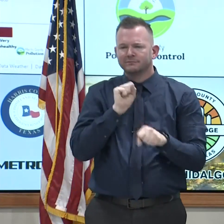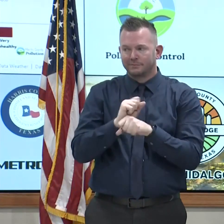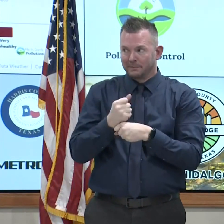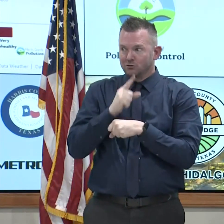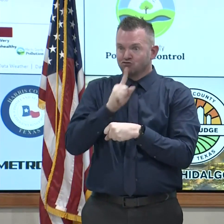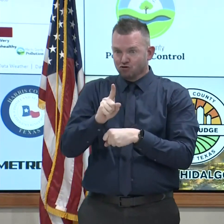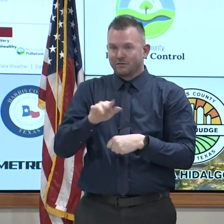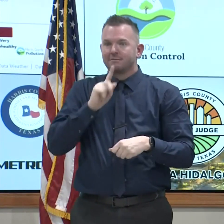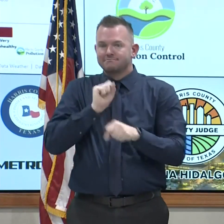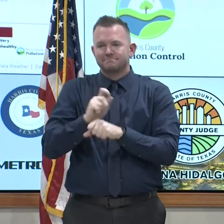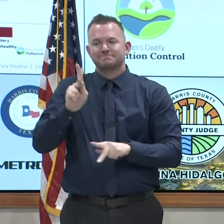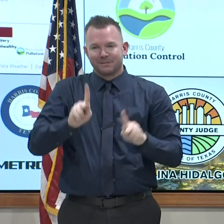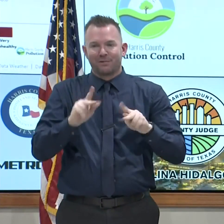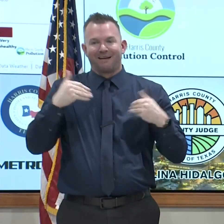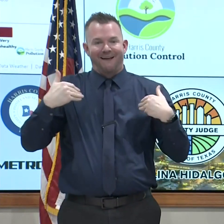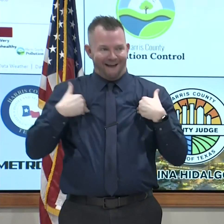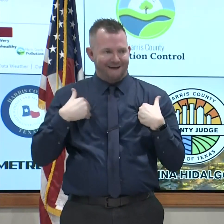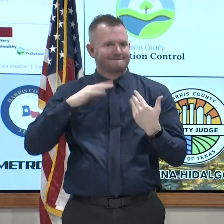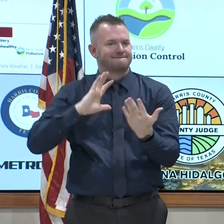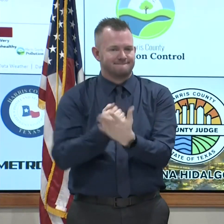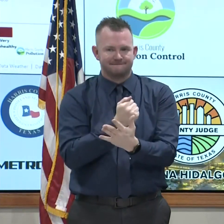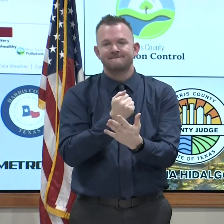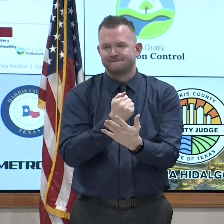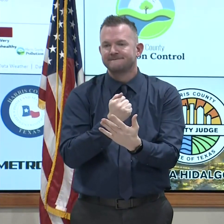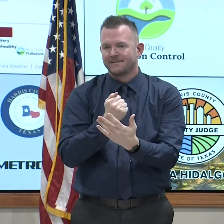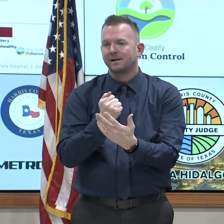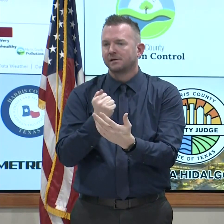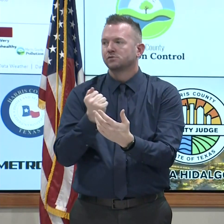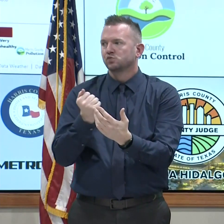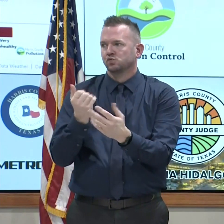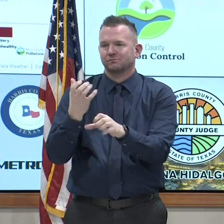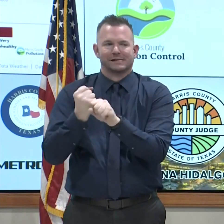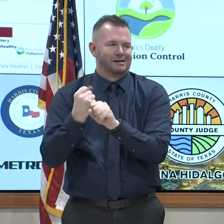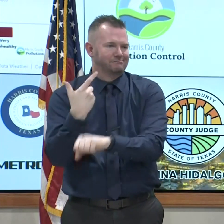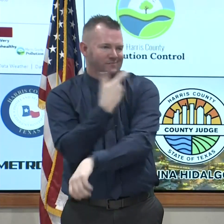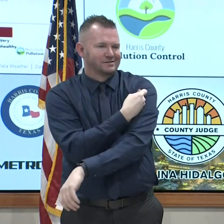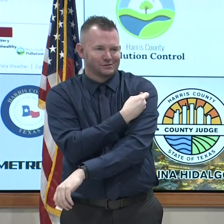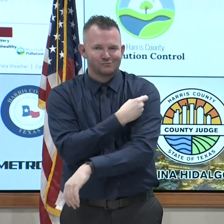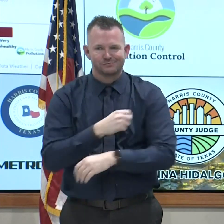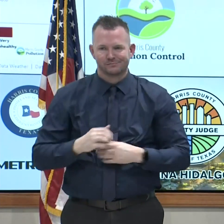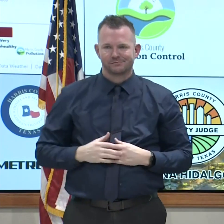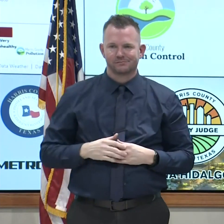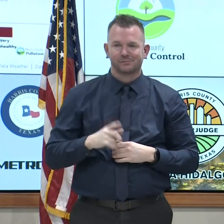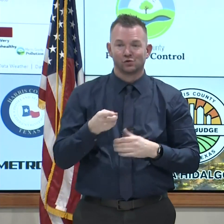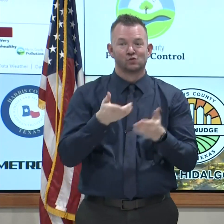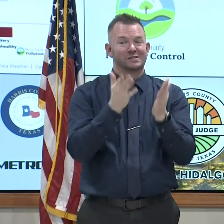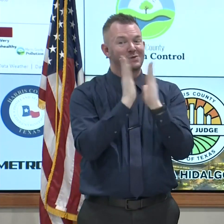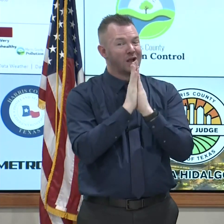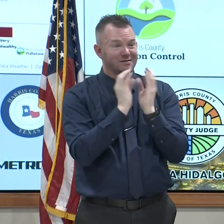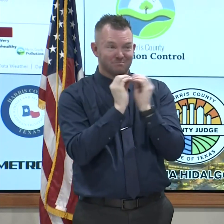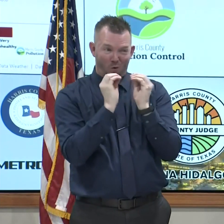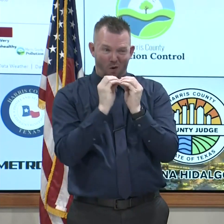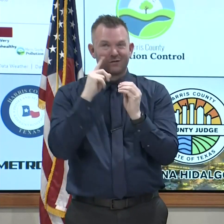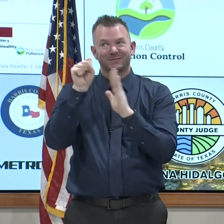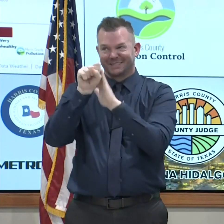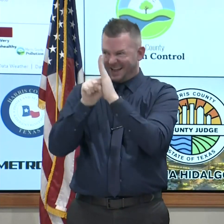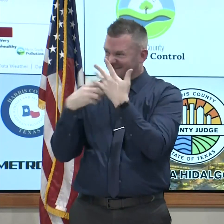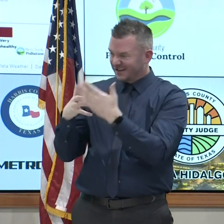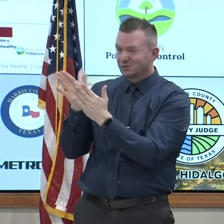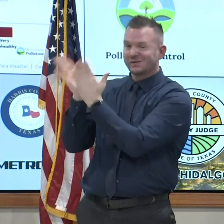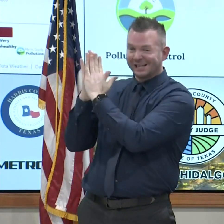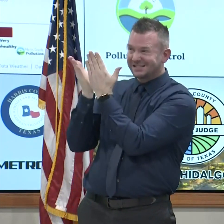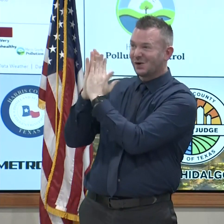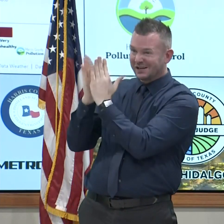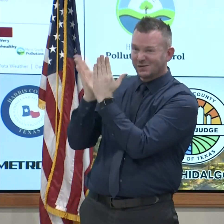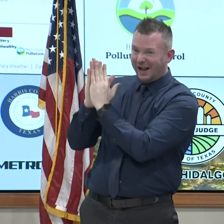for the vaccine, and we're going to continue doing that. And look, we continue to request more doses from the state and from the federal government. Right now, the